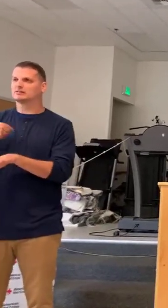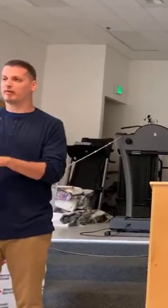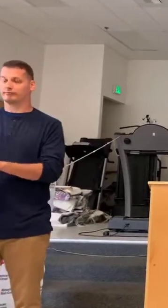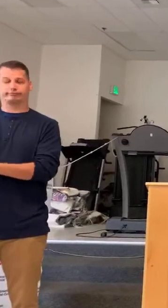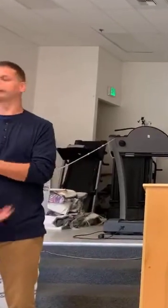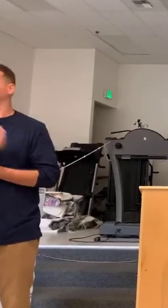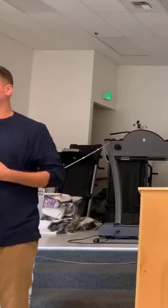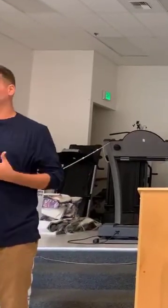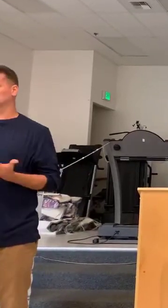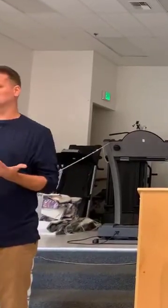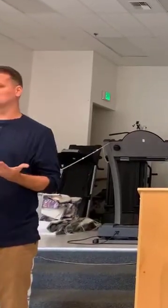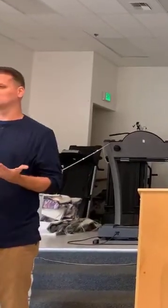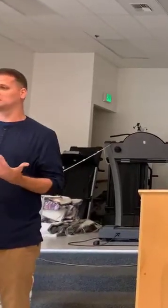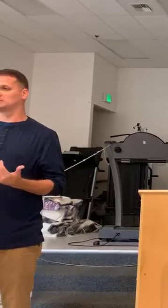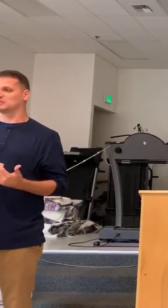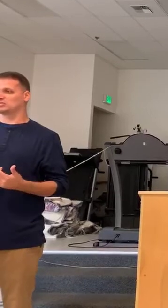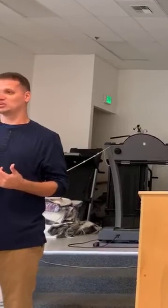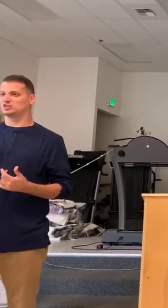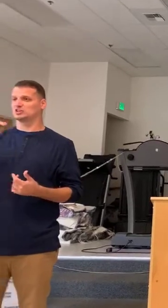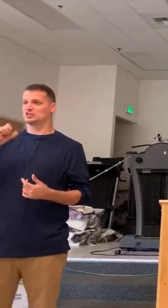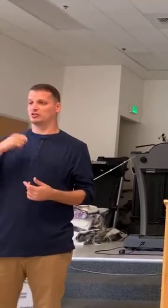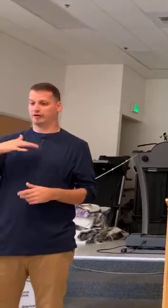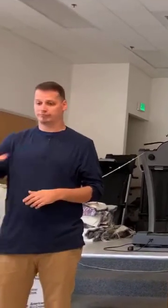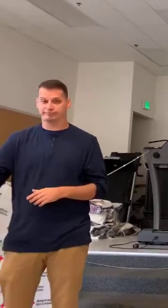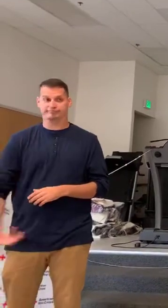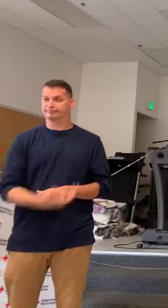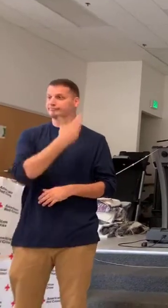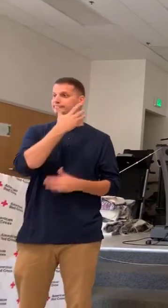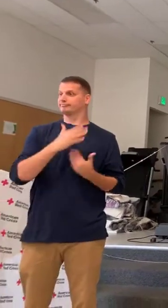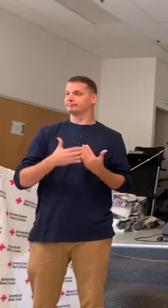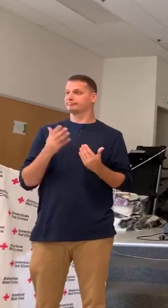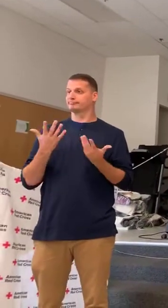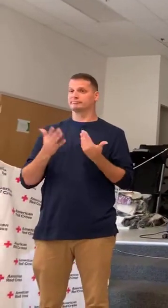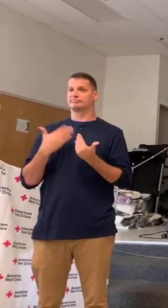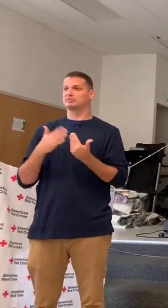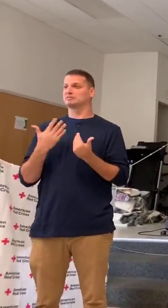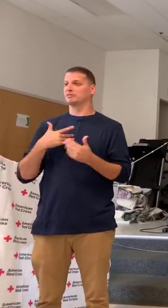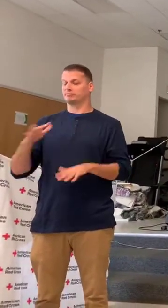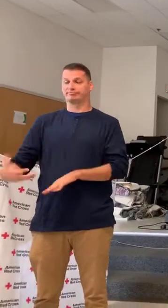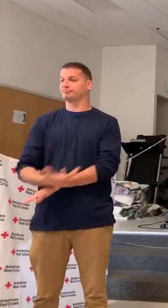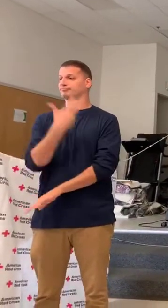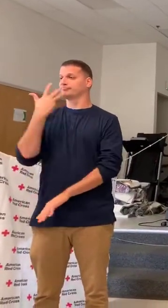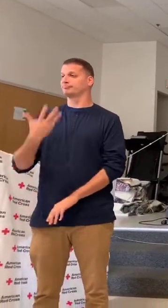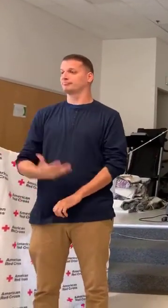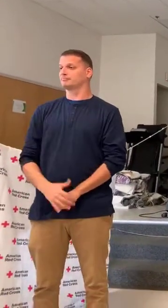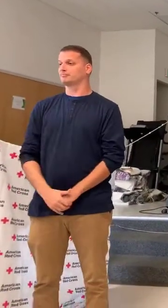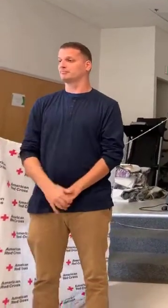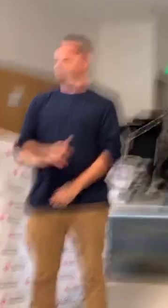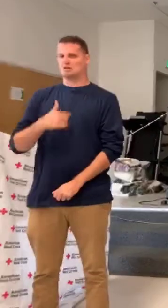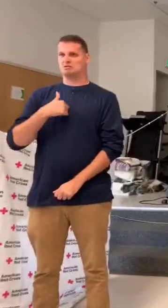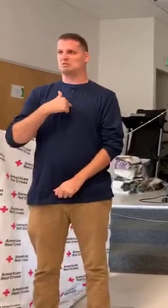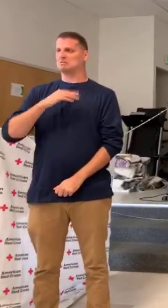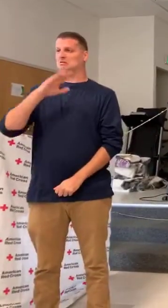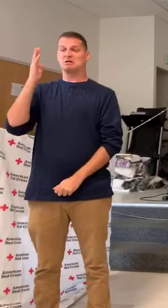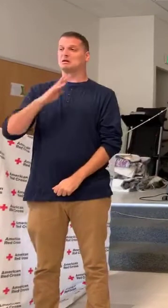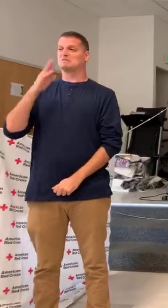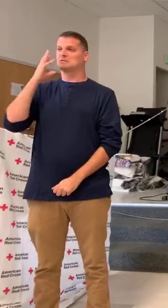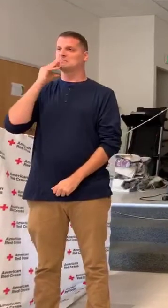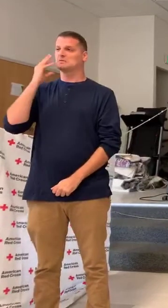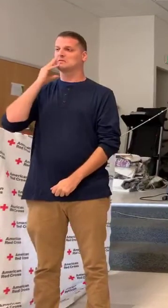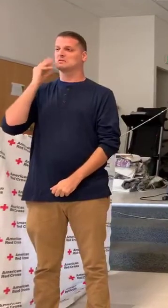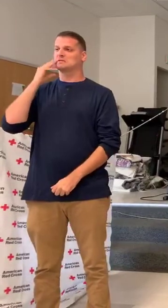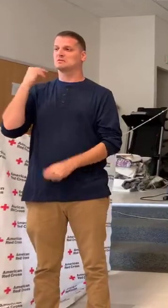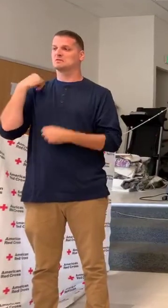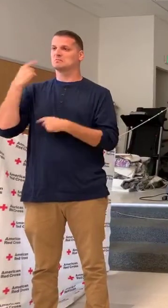down 30-something inches, pick it up, and it's dust everywhere. So we've never experienced this before. So this is a lot of the